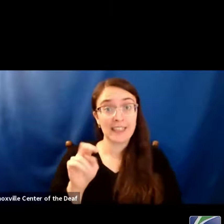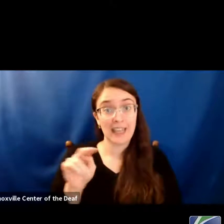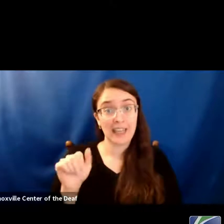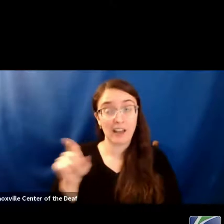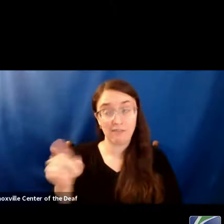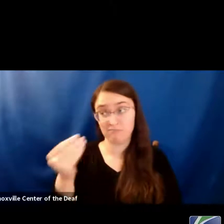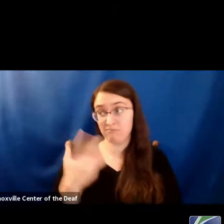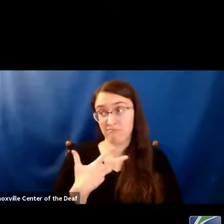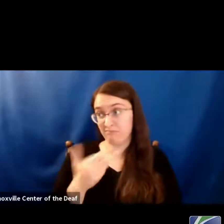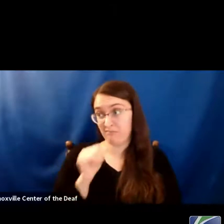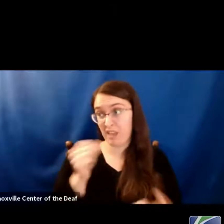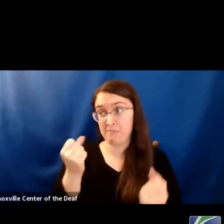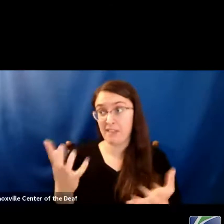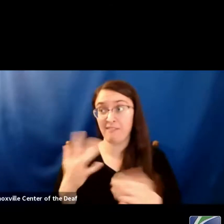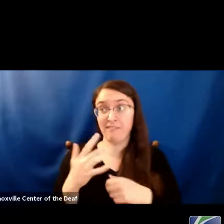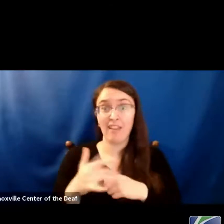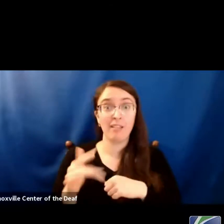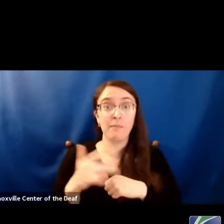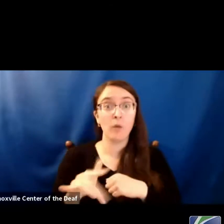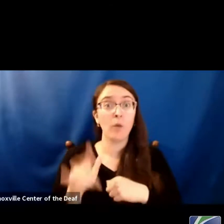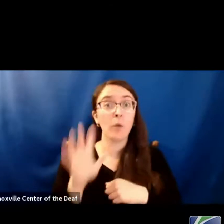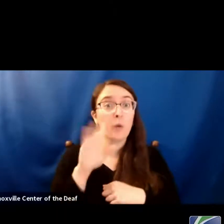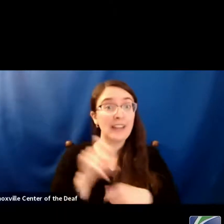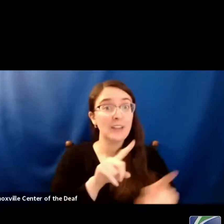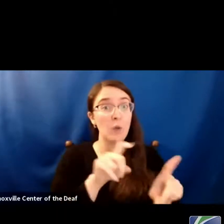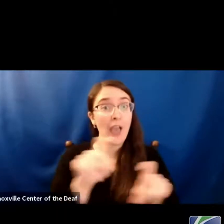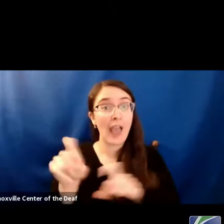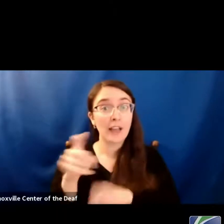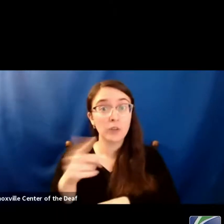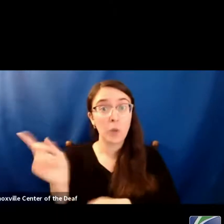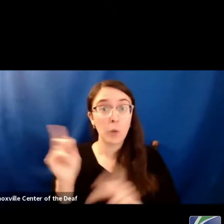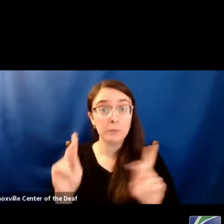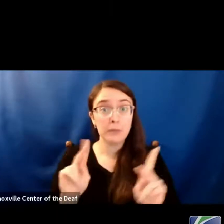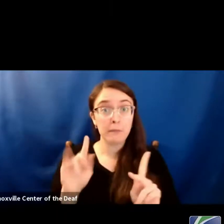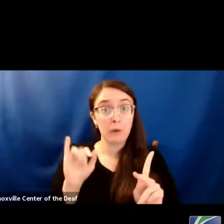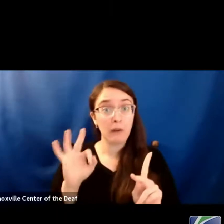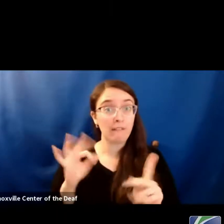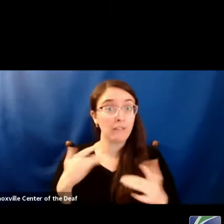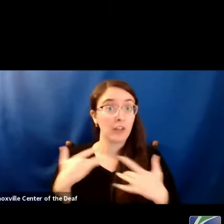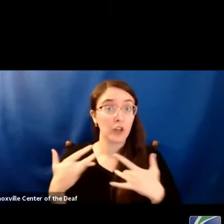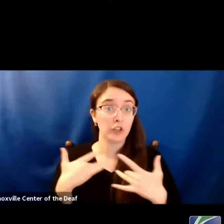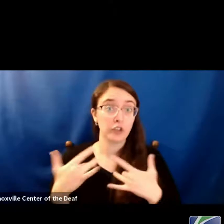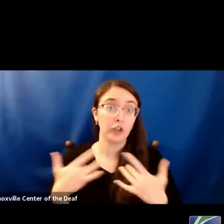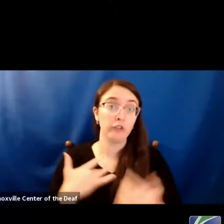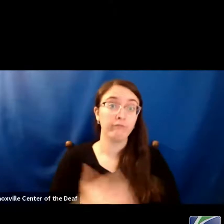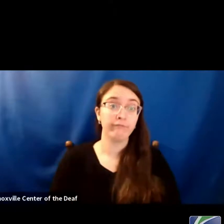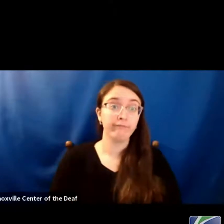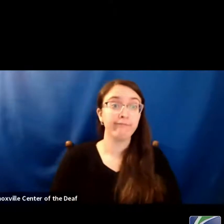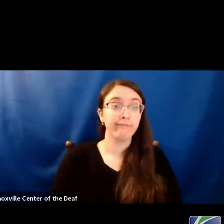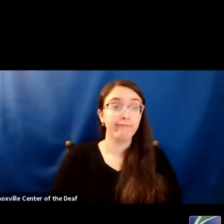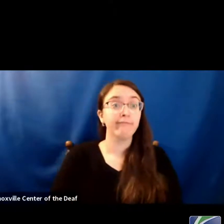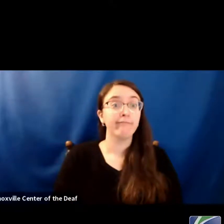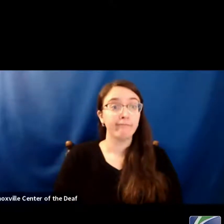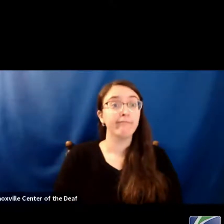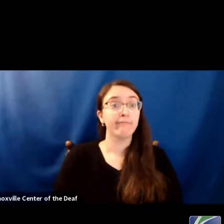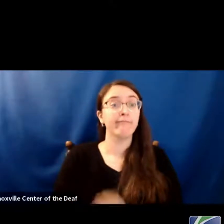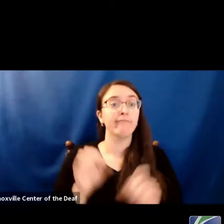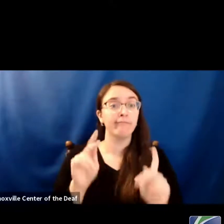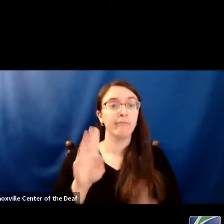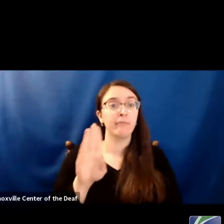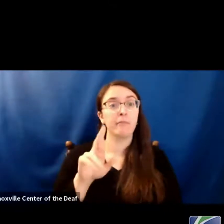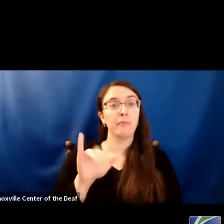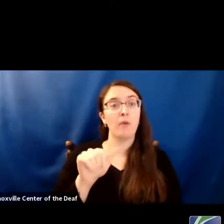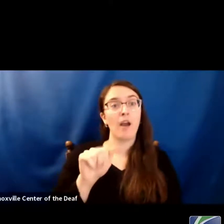So you would have to ask the folks who have tons of appointments available if they're concerned about their vaccine expiring. All right, from Brian